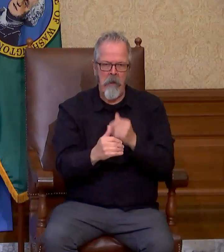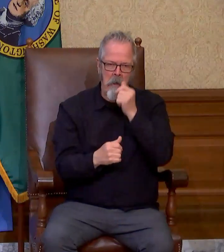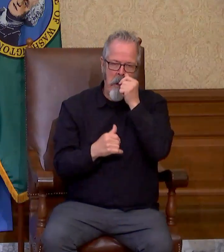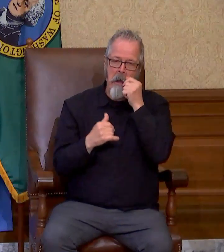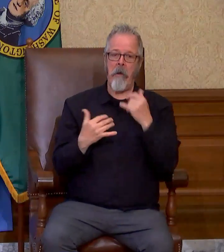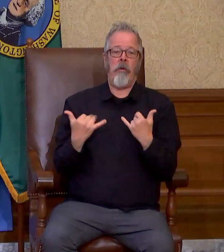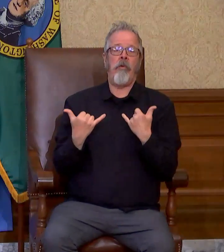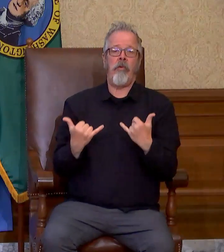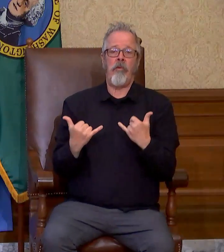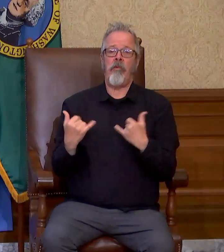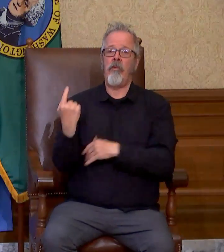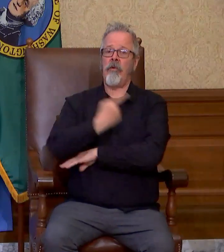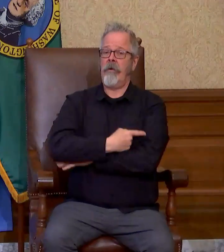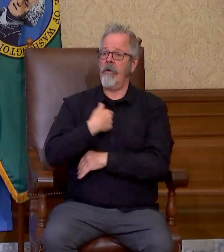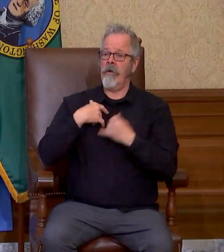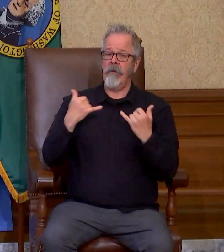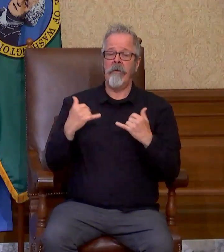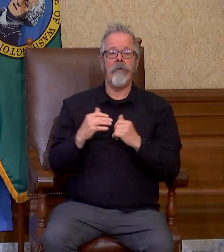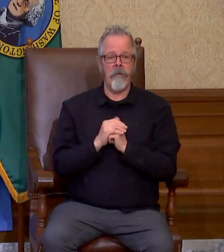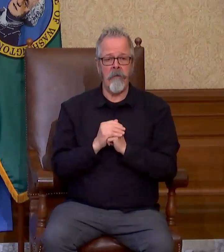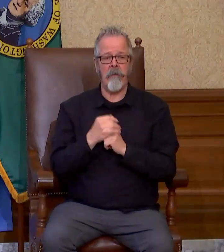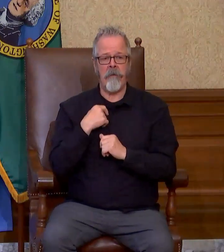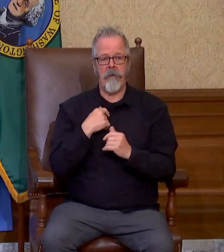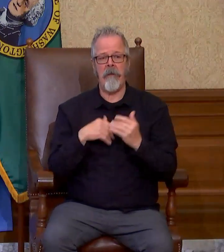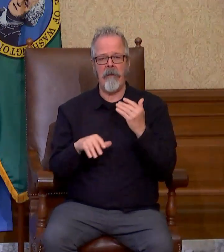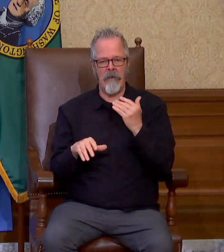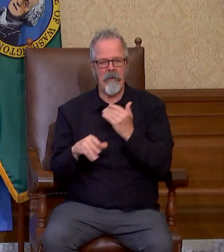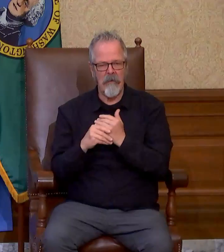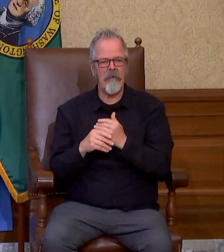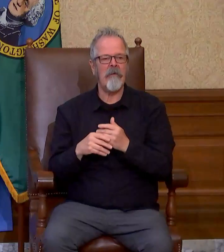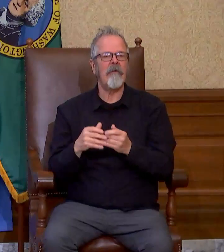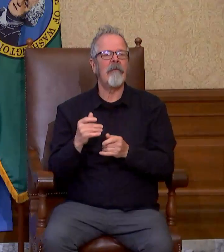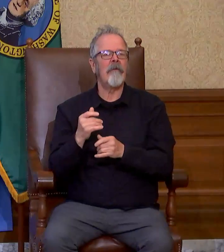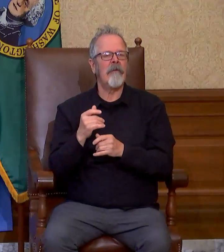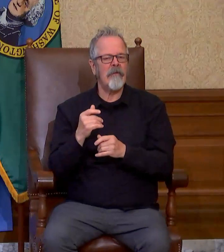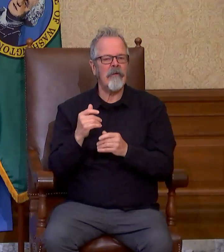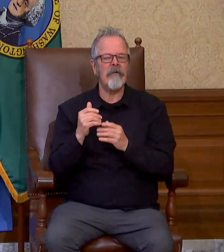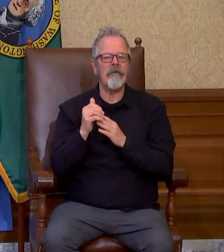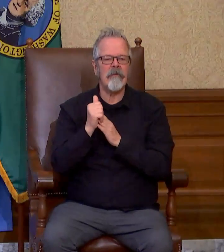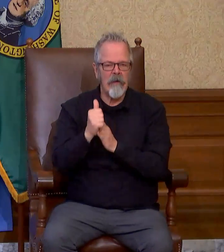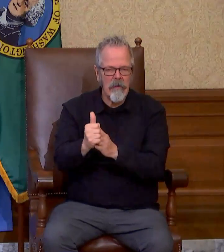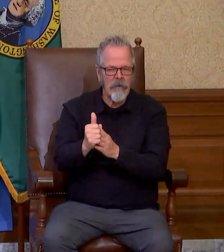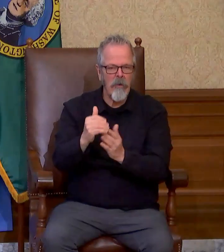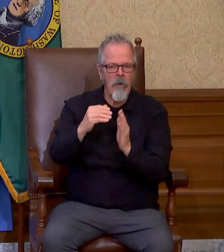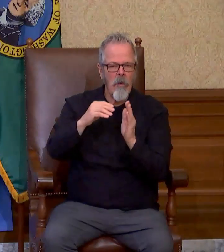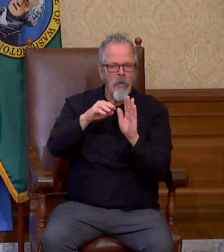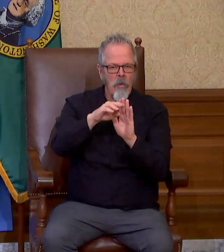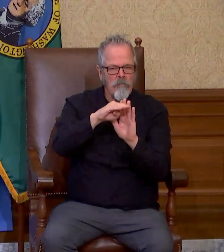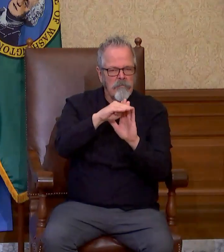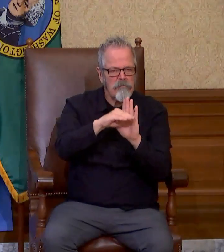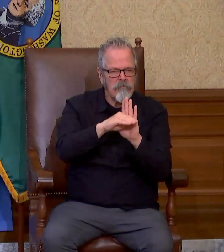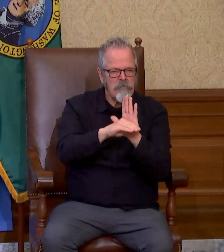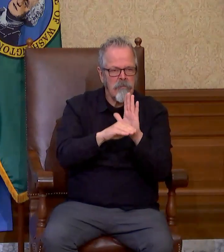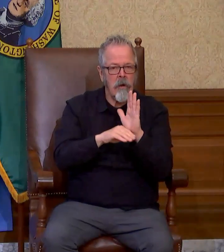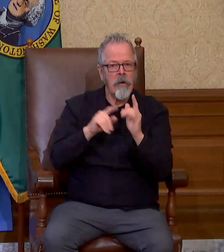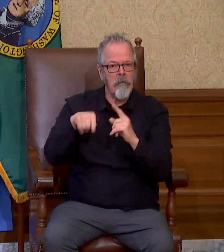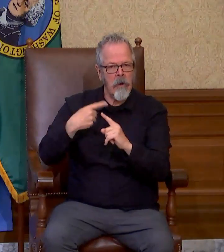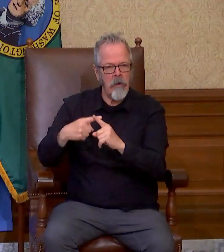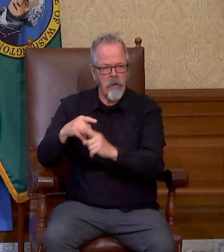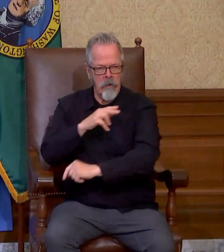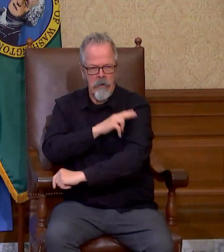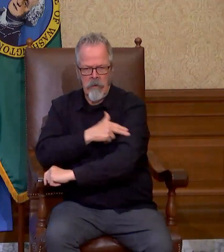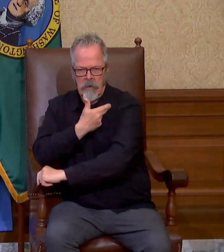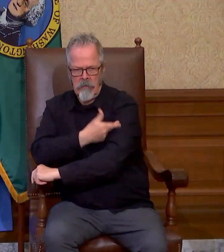what procedures qualify as non-urgent surgeries. Some surgeries at doctors and hospitals